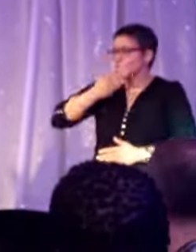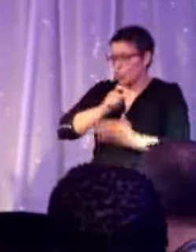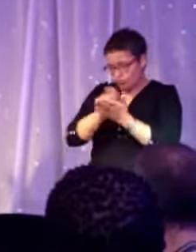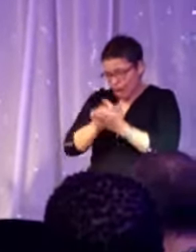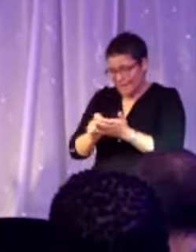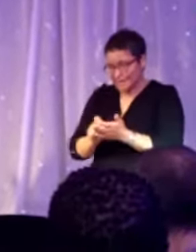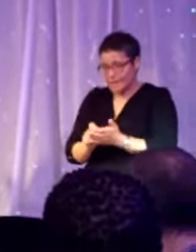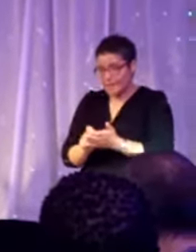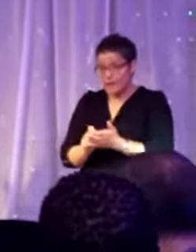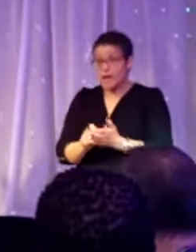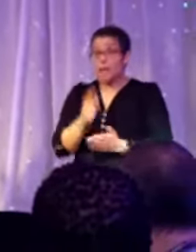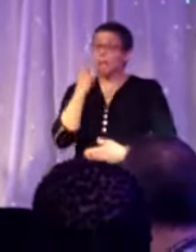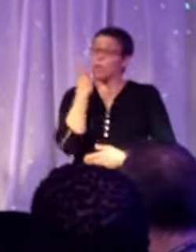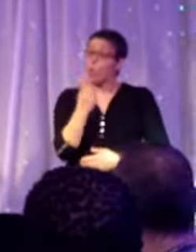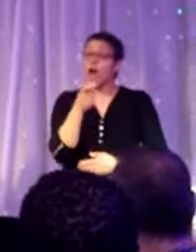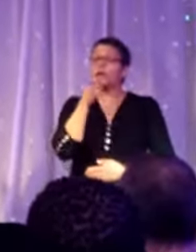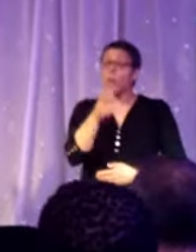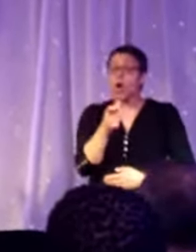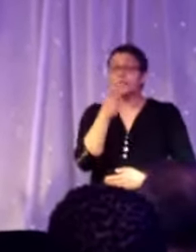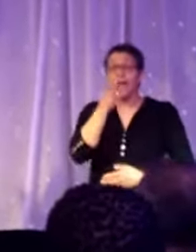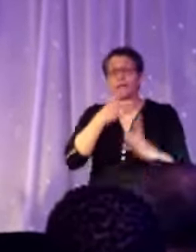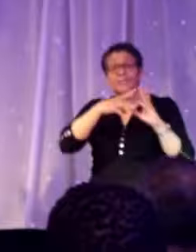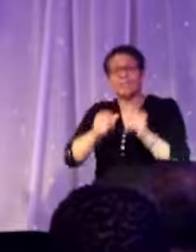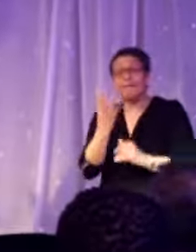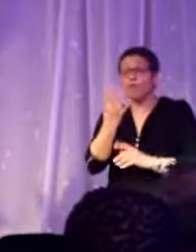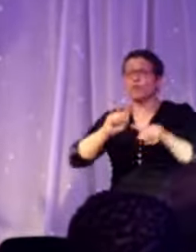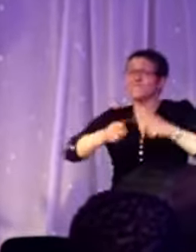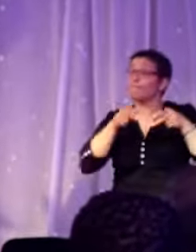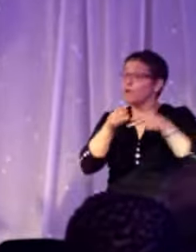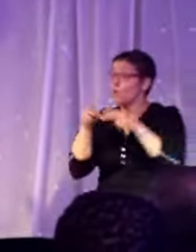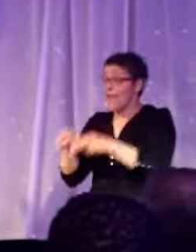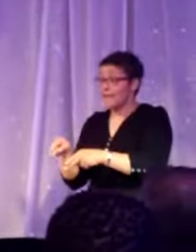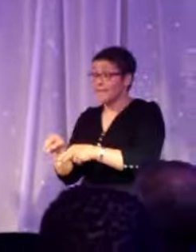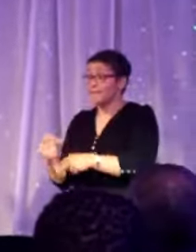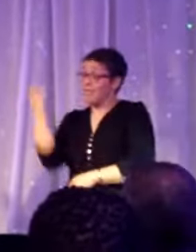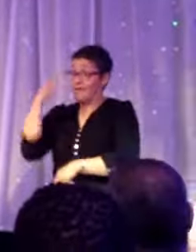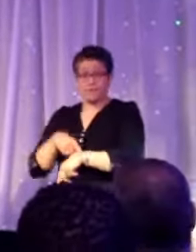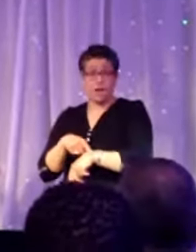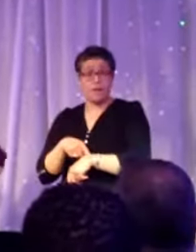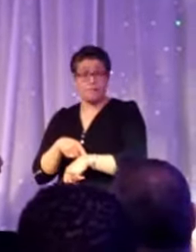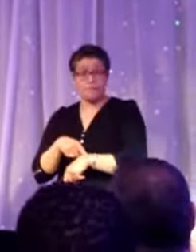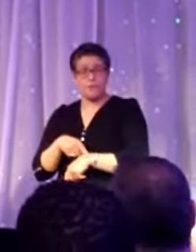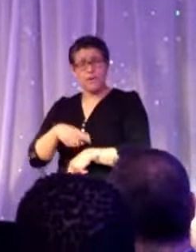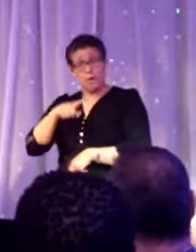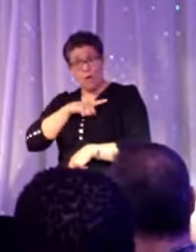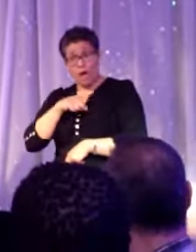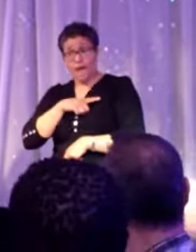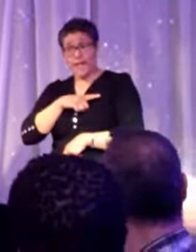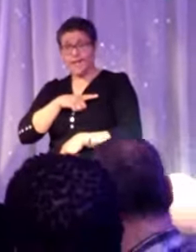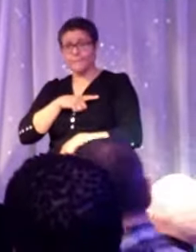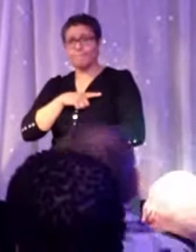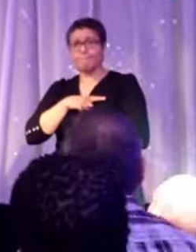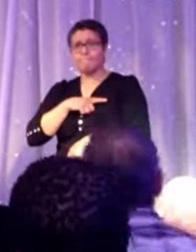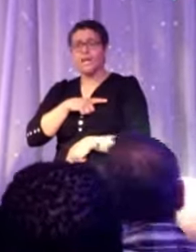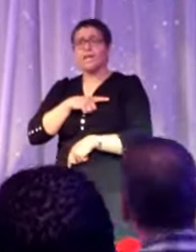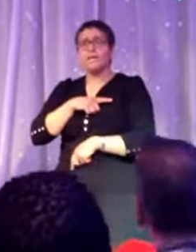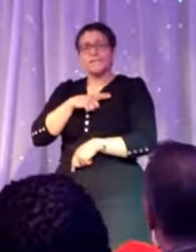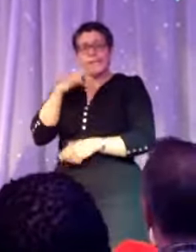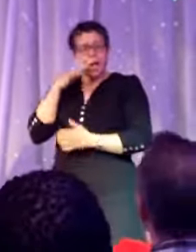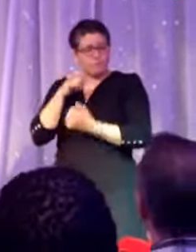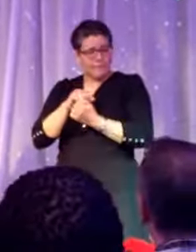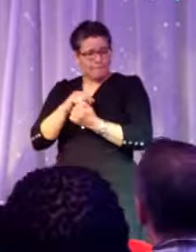could spell one word four ways on the same page at that age. And my logic was, if I remember the